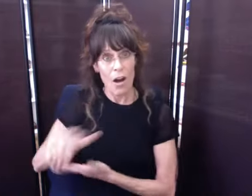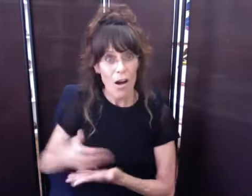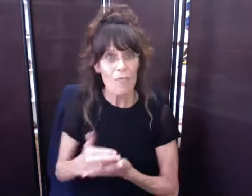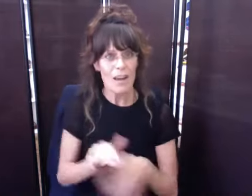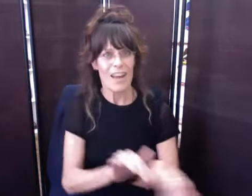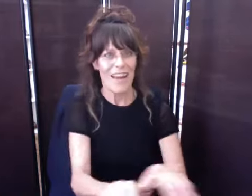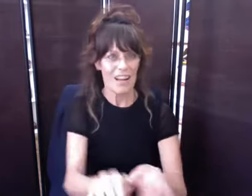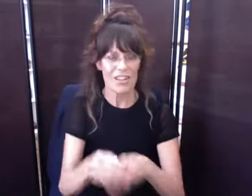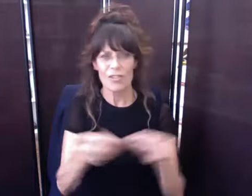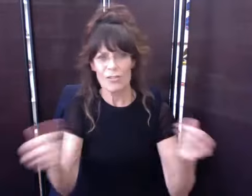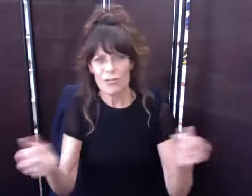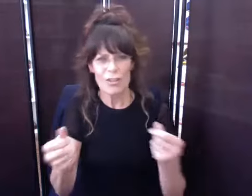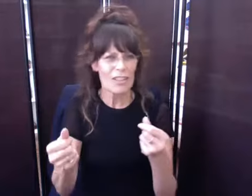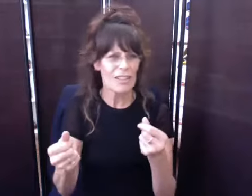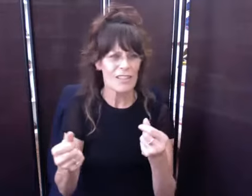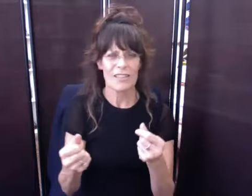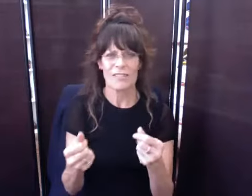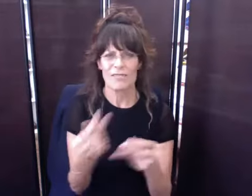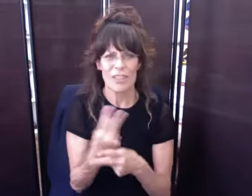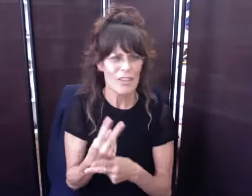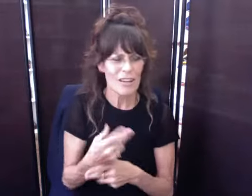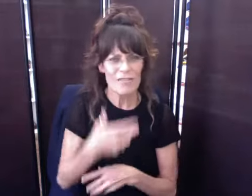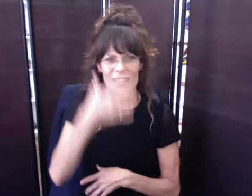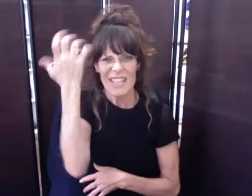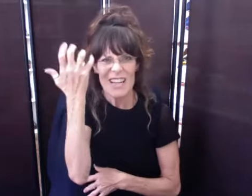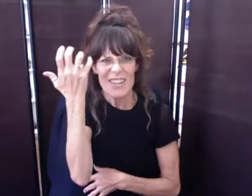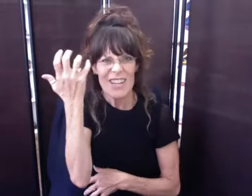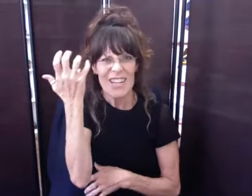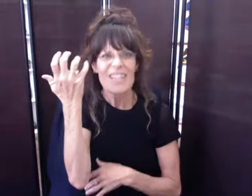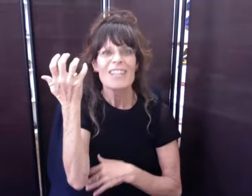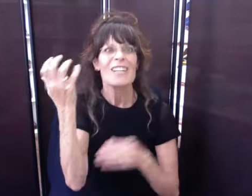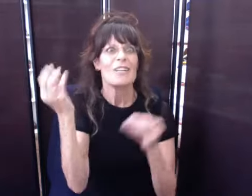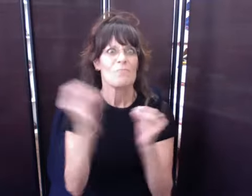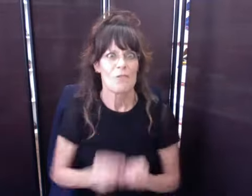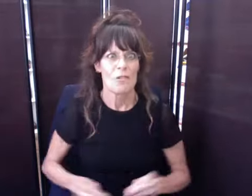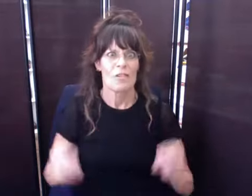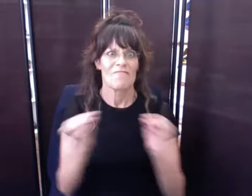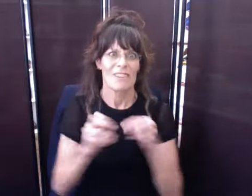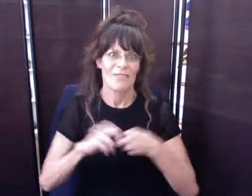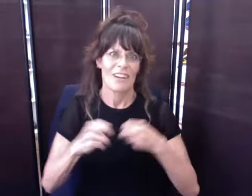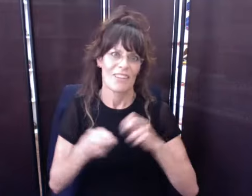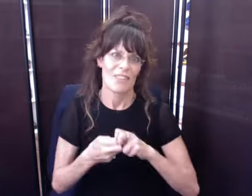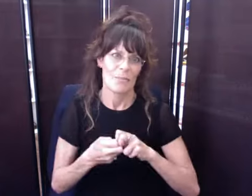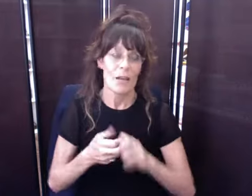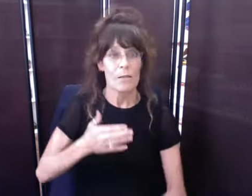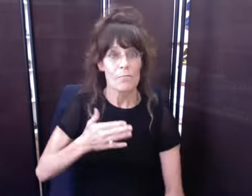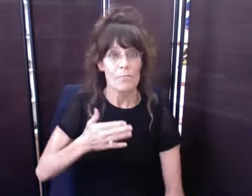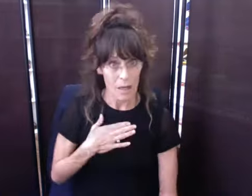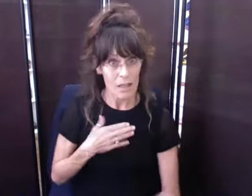to solve my resentments created more problems for me. My solutions to all of my problems